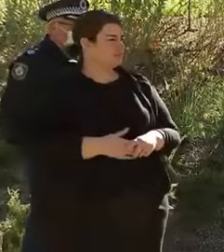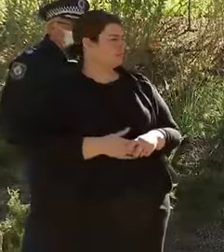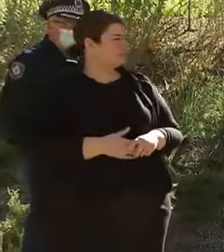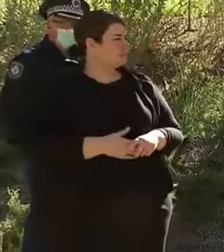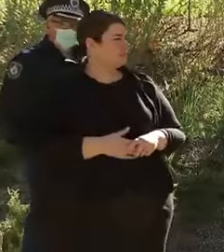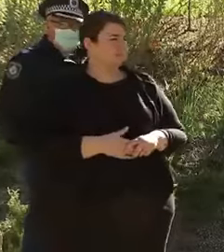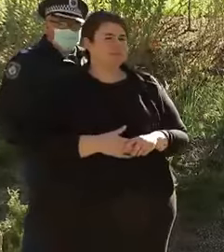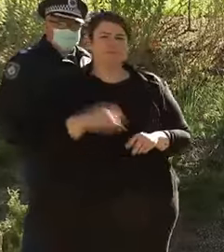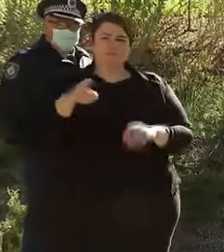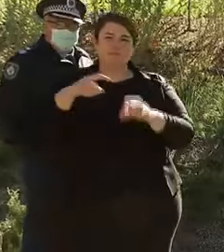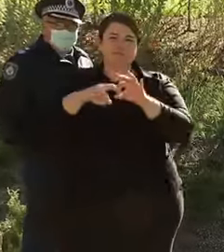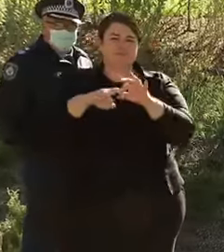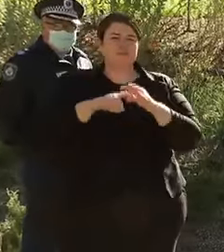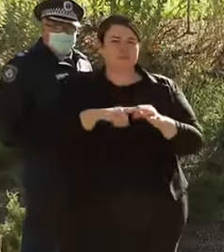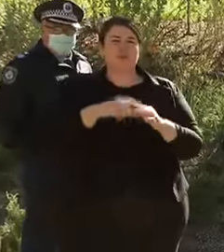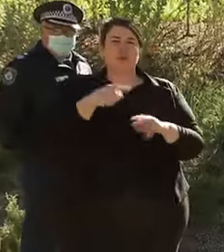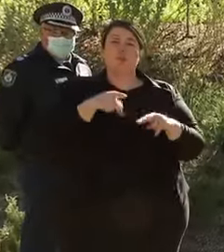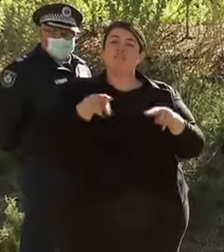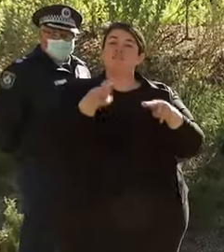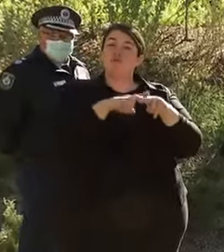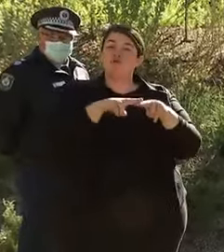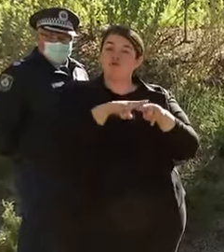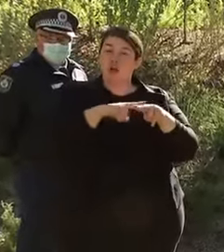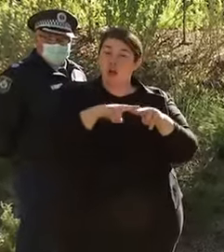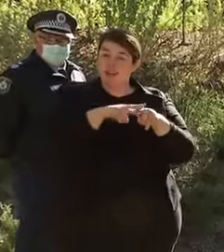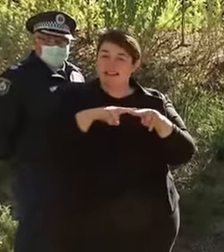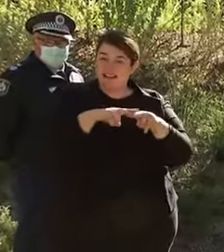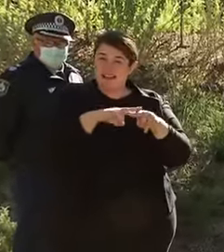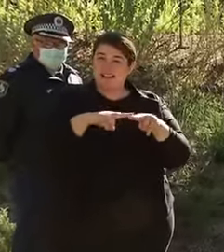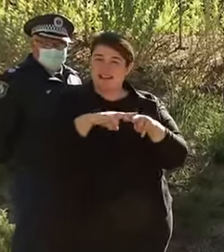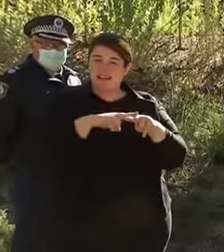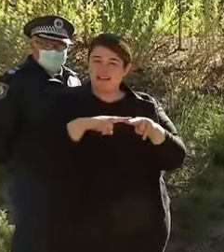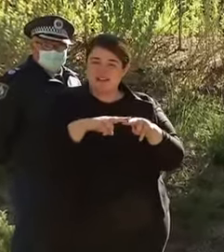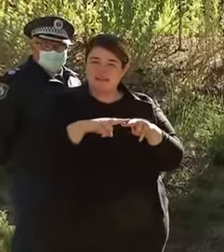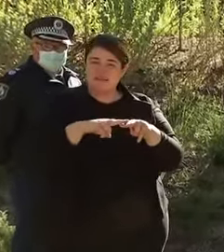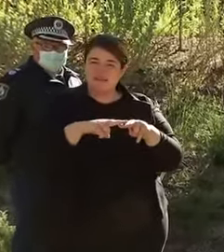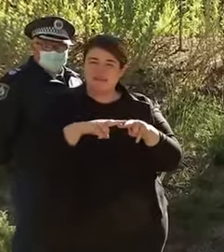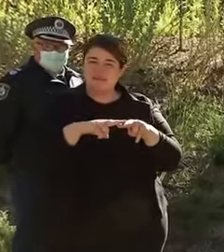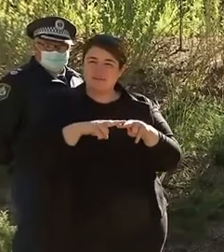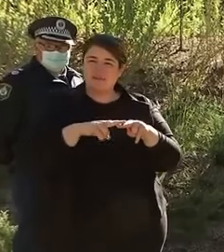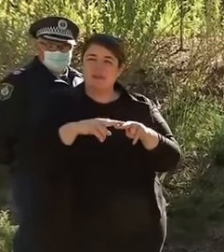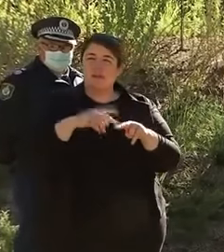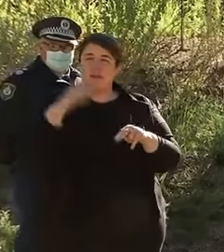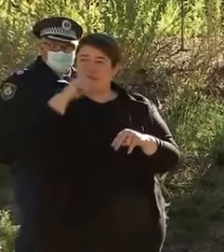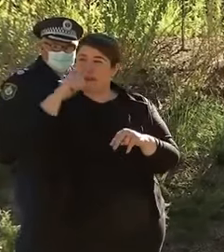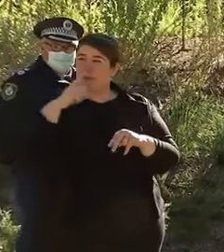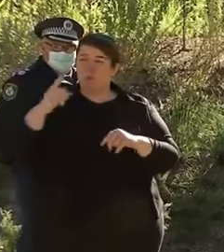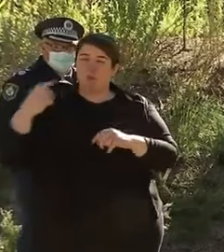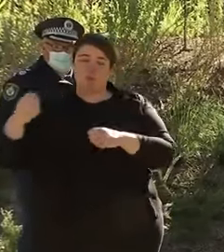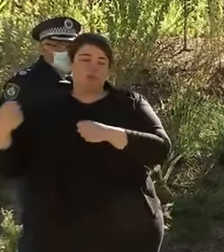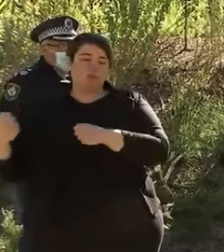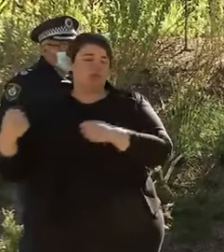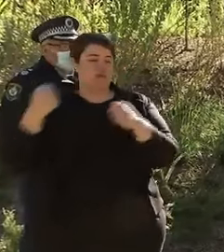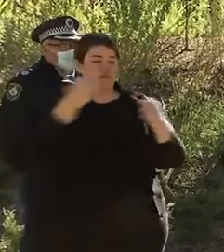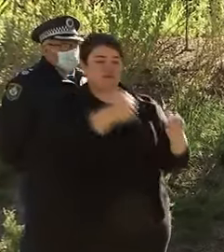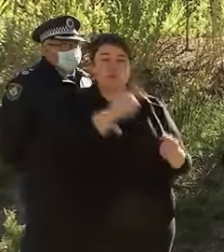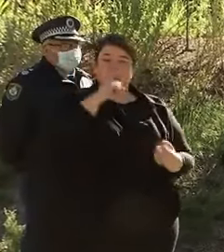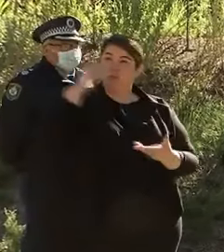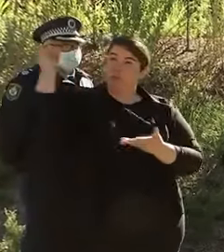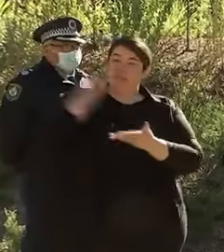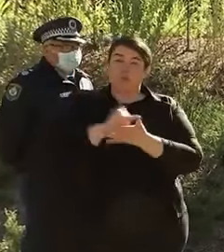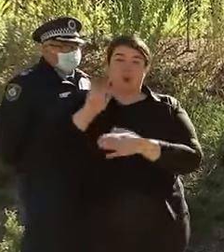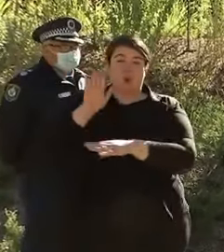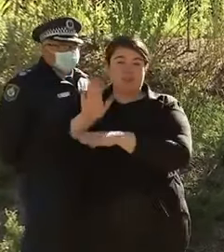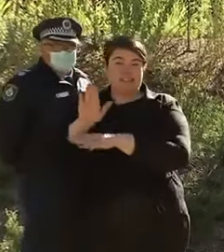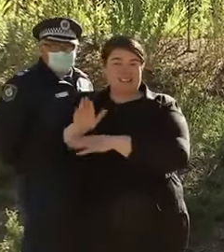Minister Hazard, on Friday, whistleblowers involved in transporting returned travellers into hotel quarantine raised concerns